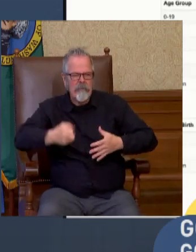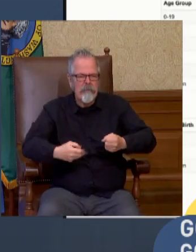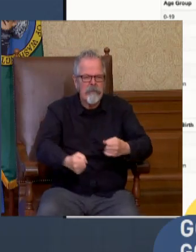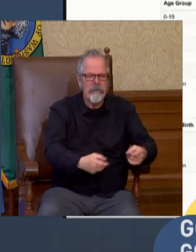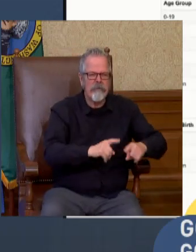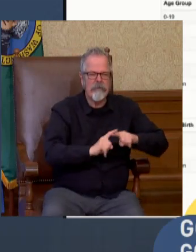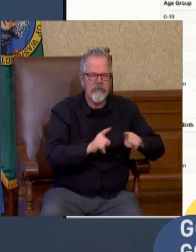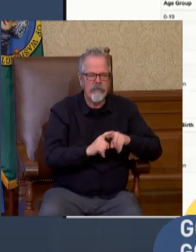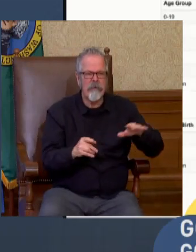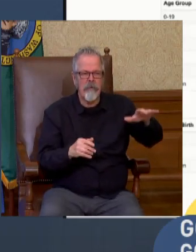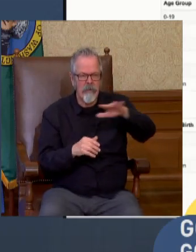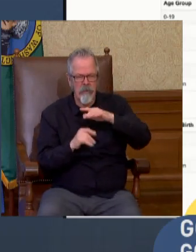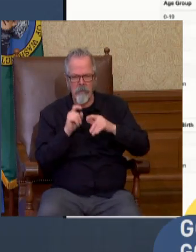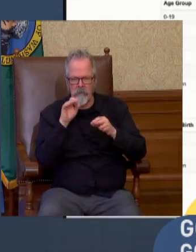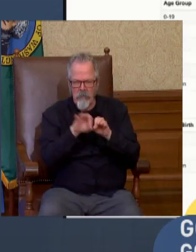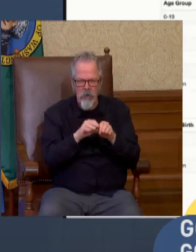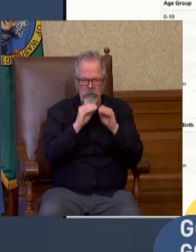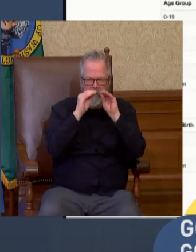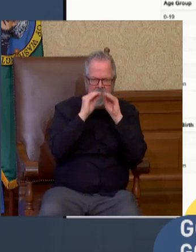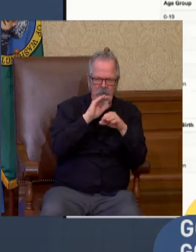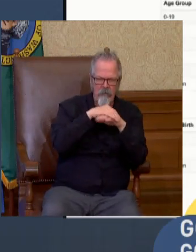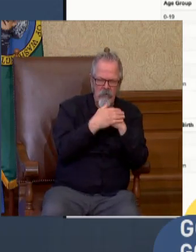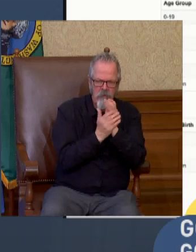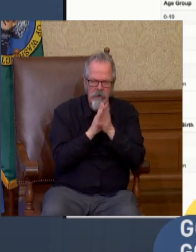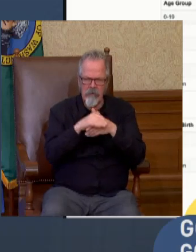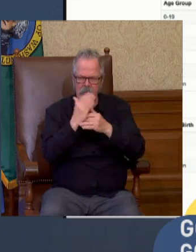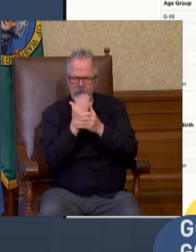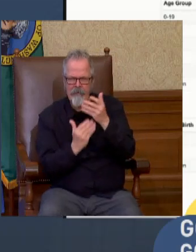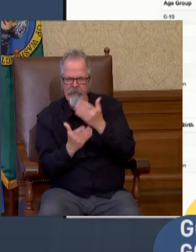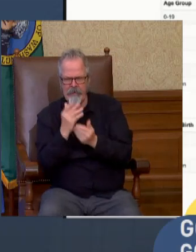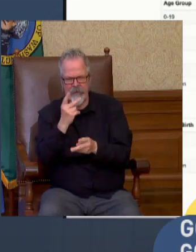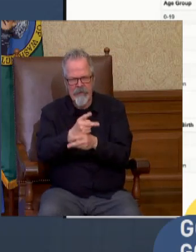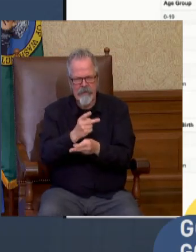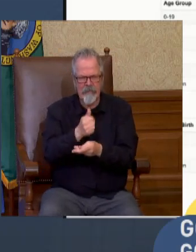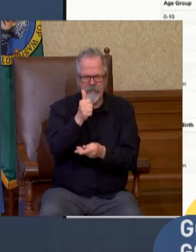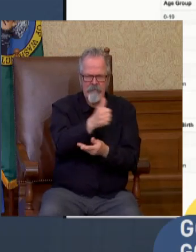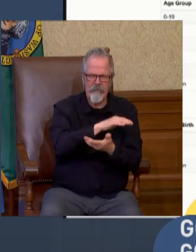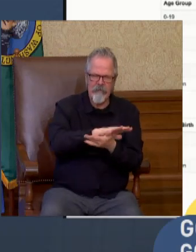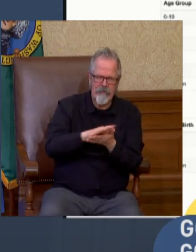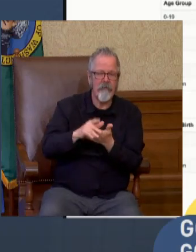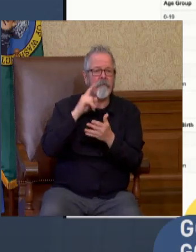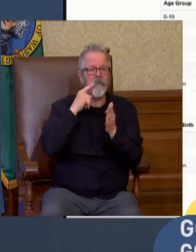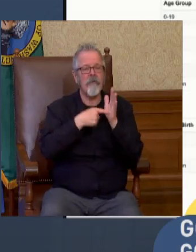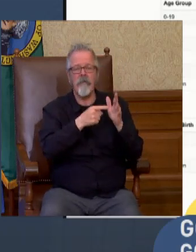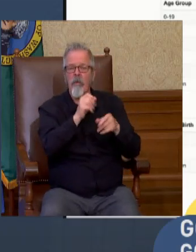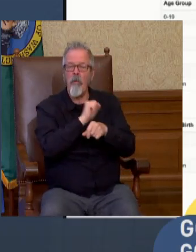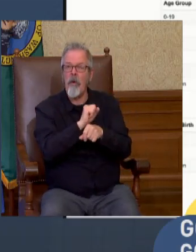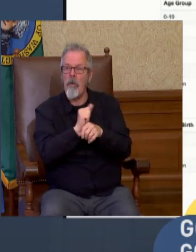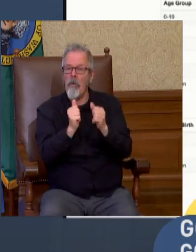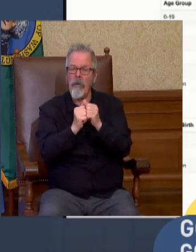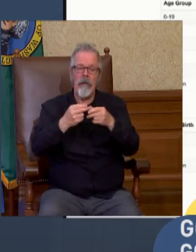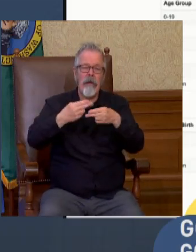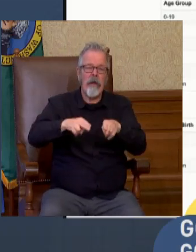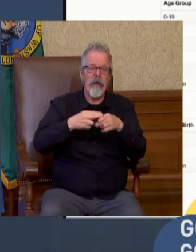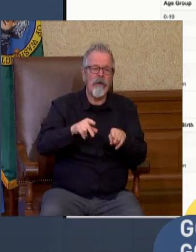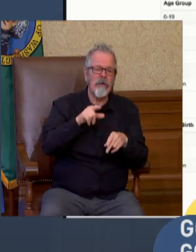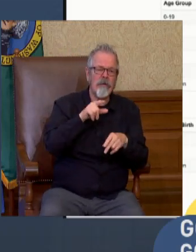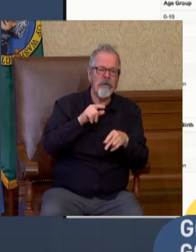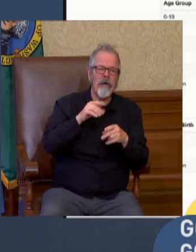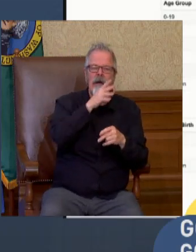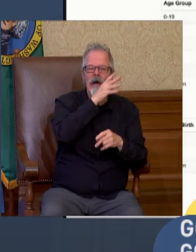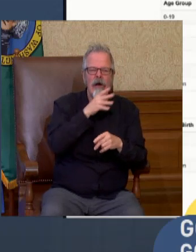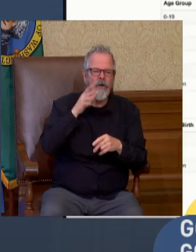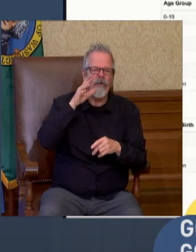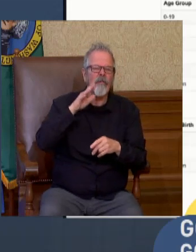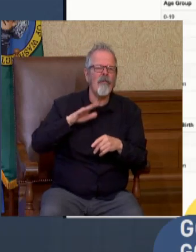might be working in the ag community who are in difficult situations, we can increase the testing capability. This goes back to this